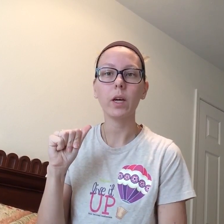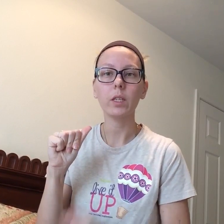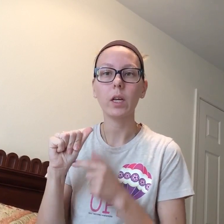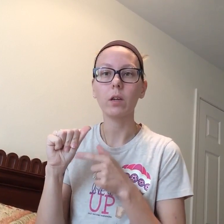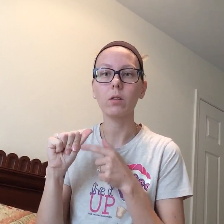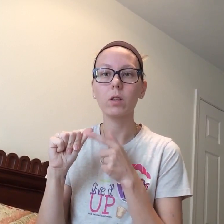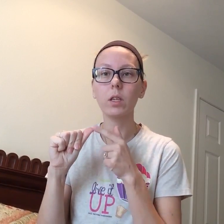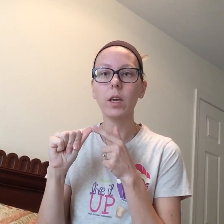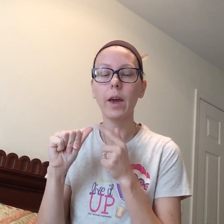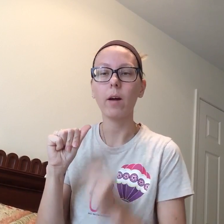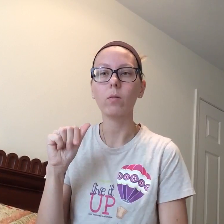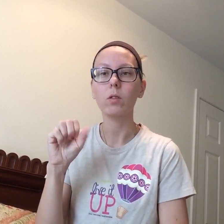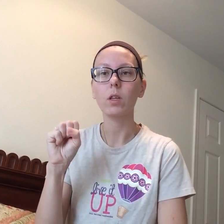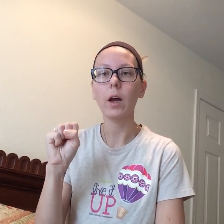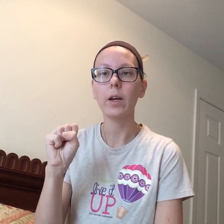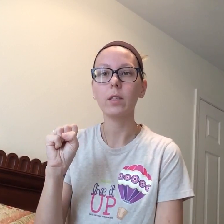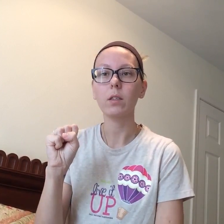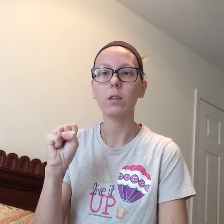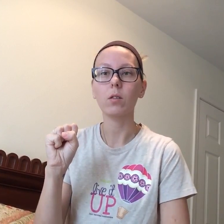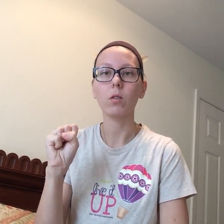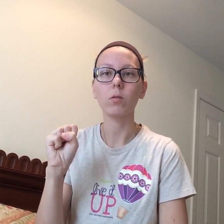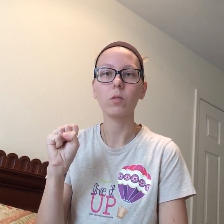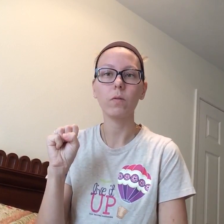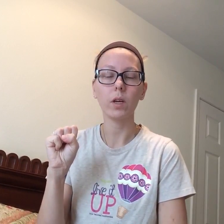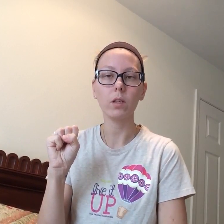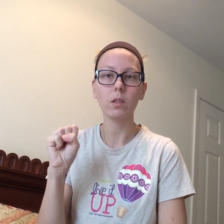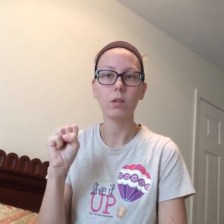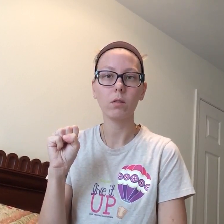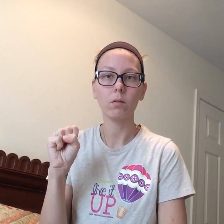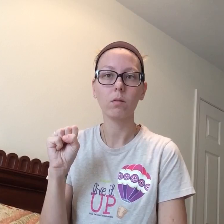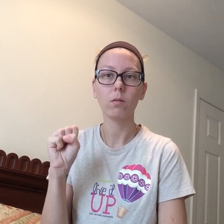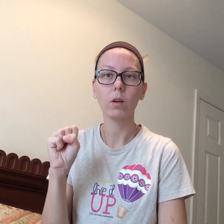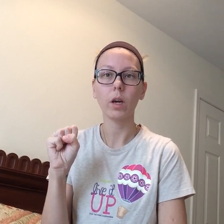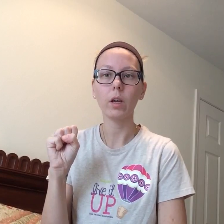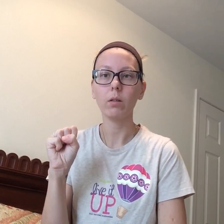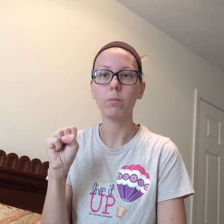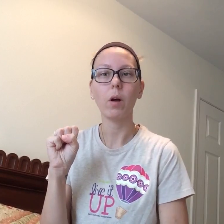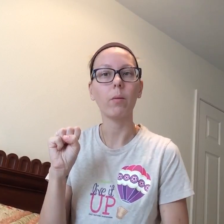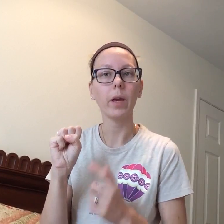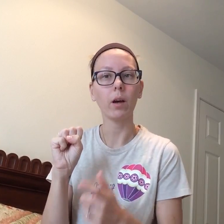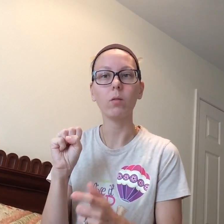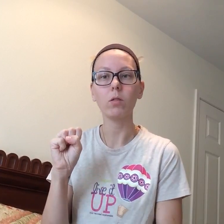that tail sticking out. The S is a closed fist. Okay, palm out.